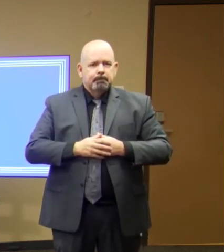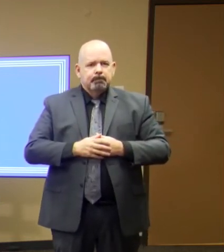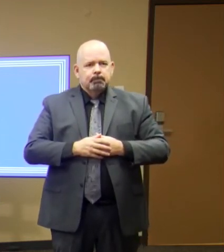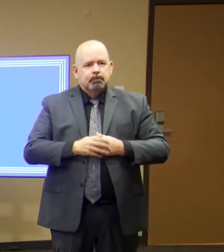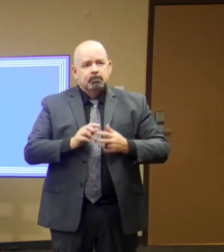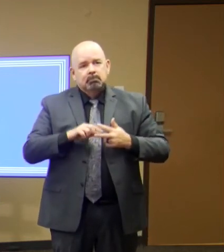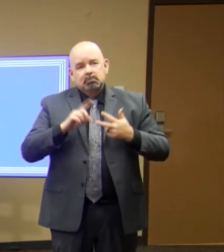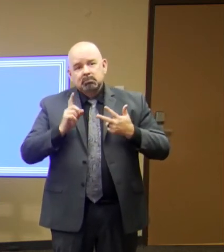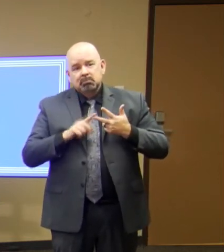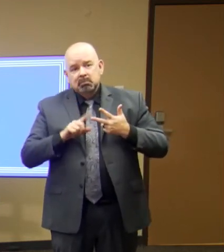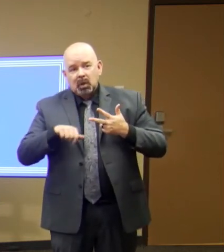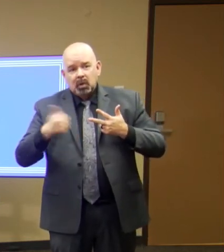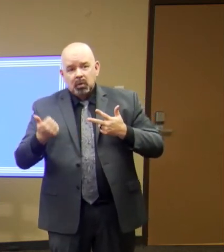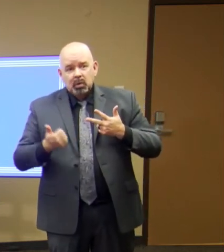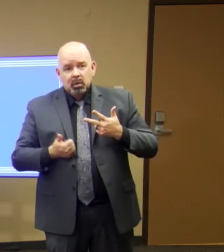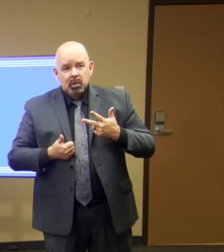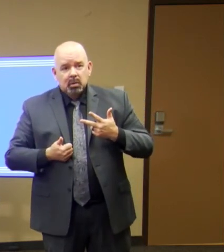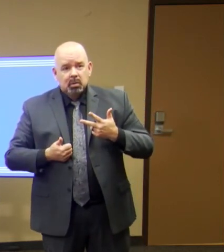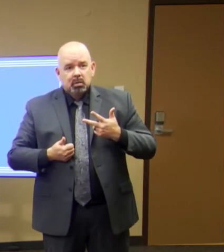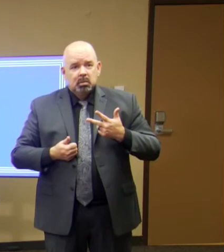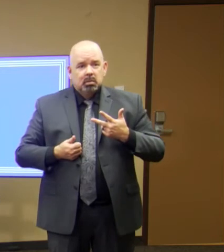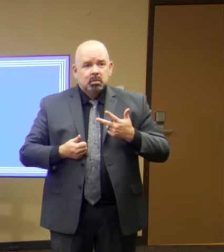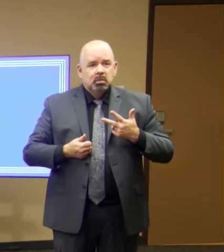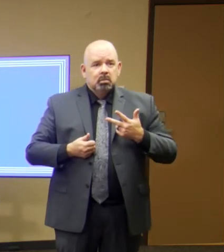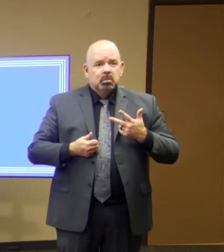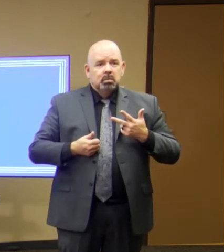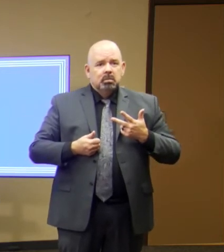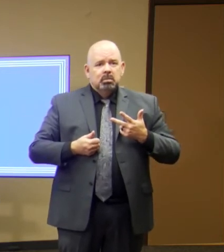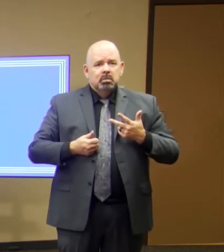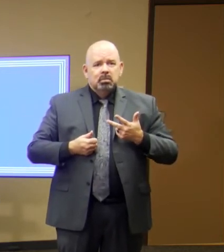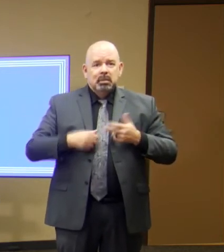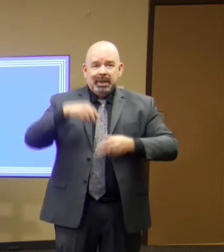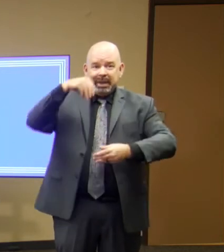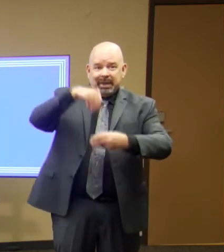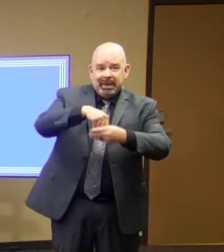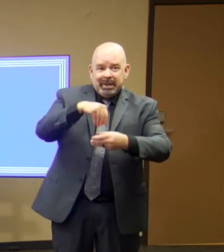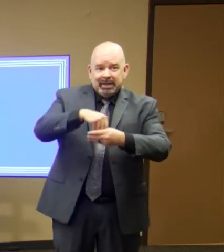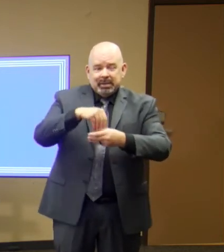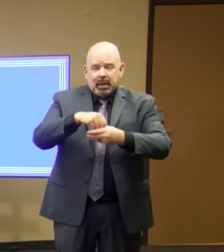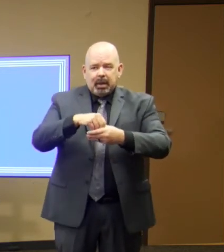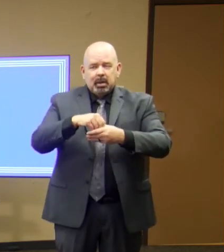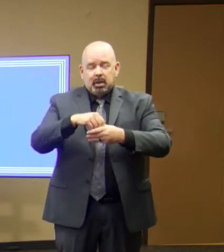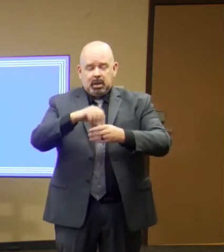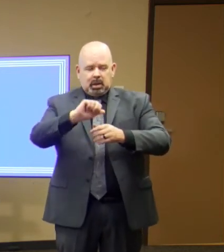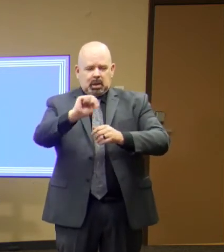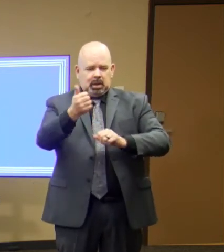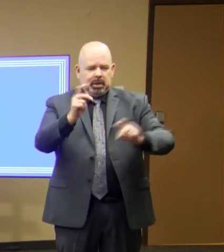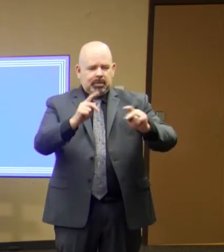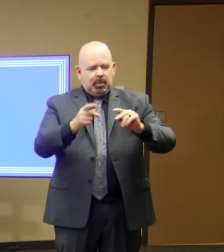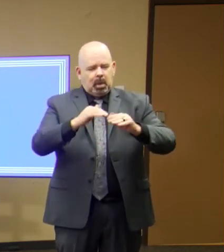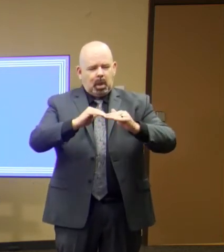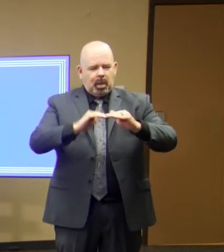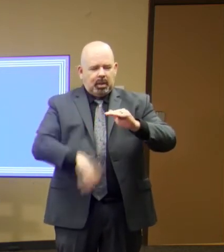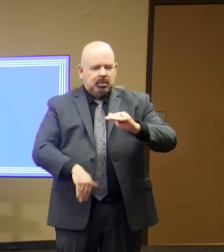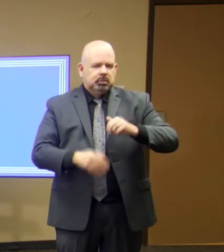10 people or less, and that outdoor activities, when you cannot be 6 feet